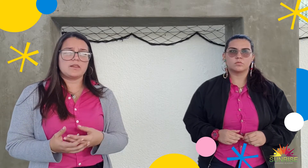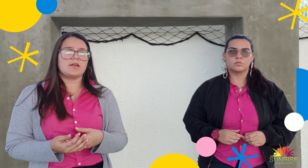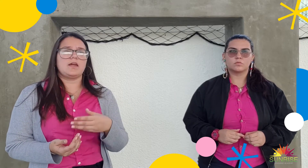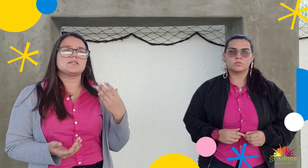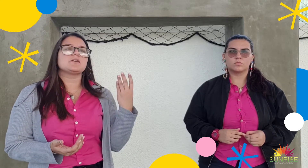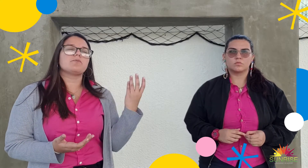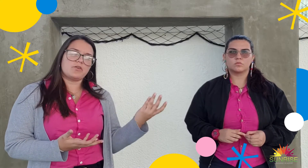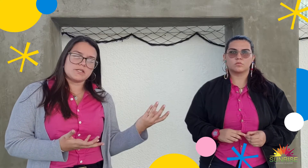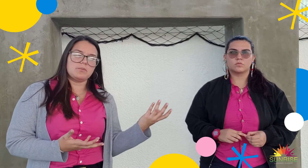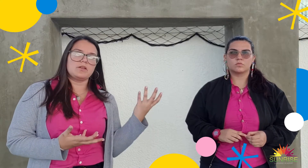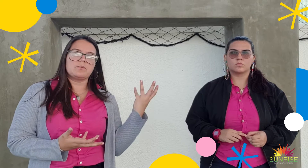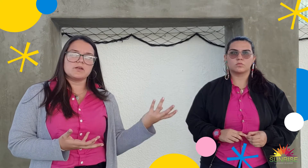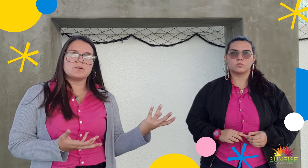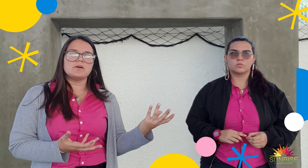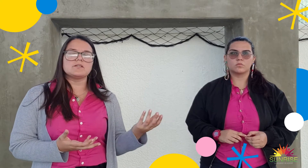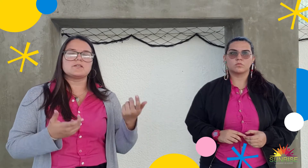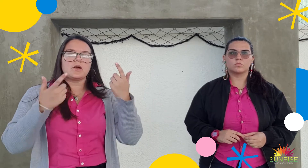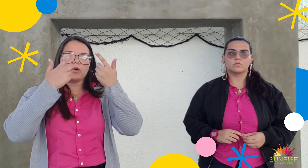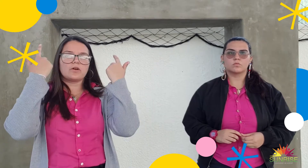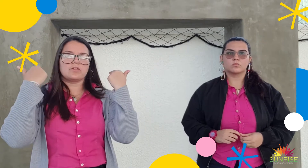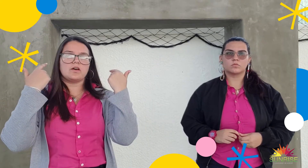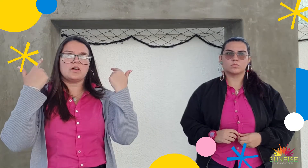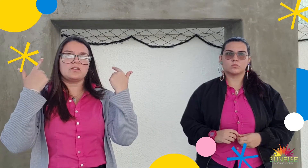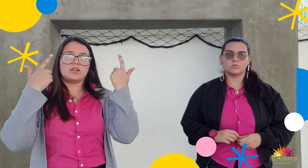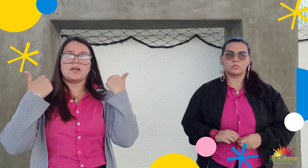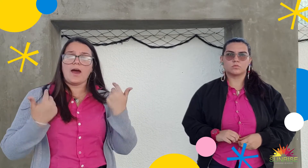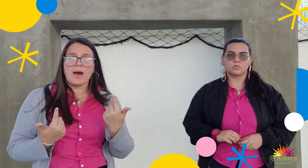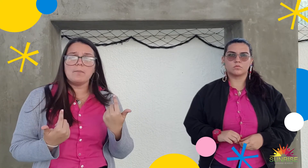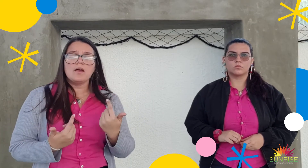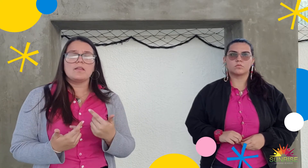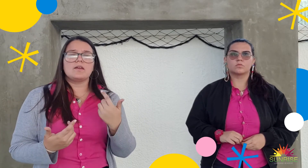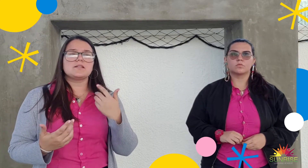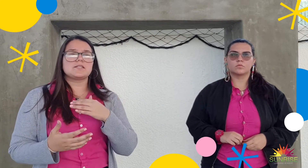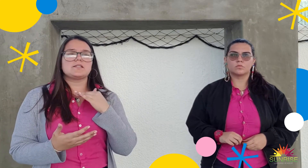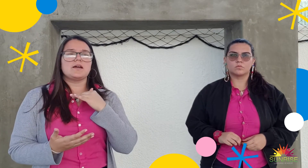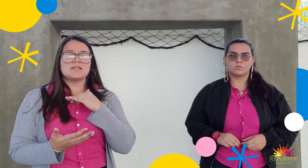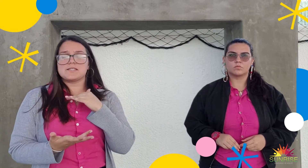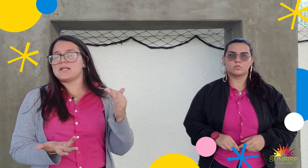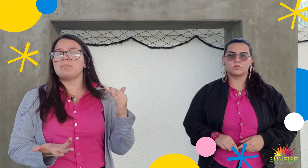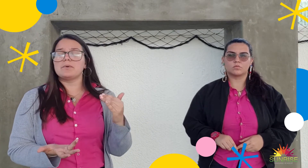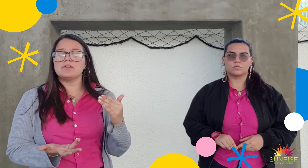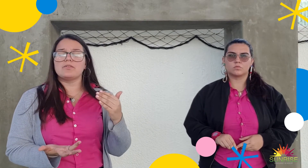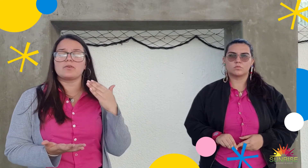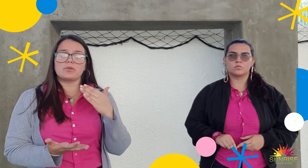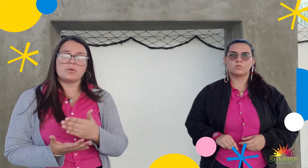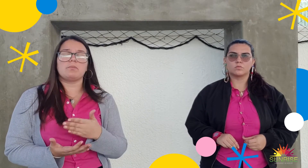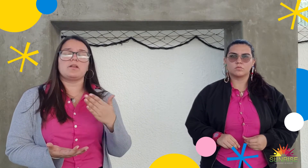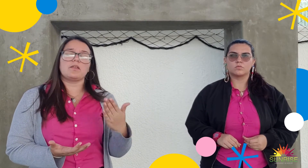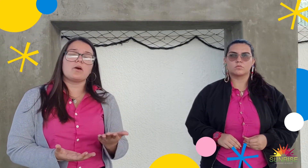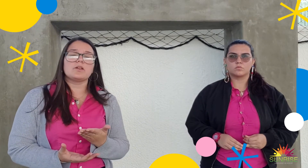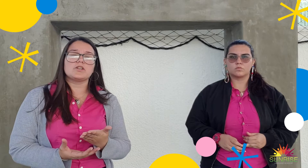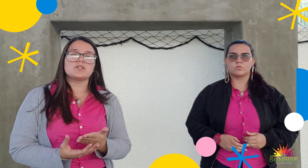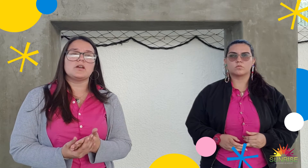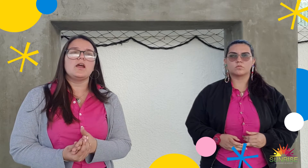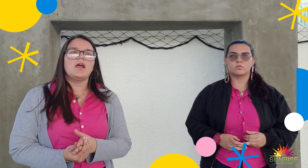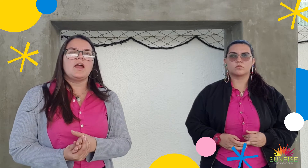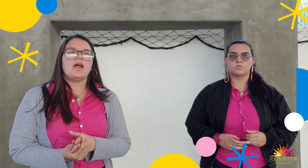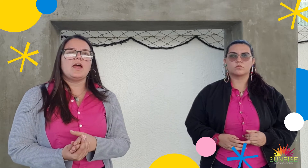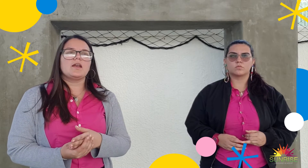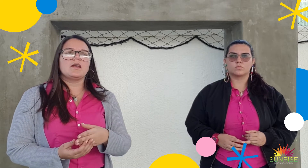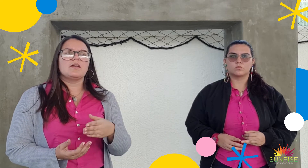people. In the case of, for example, in the Muslims, they wear the jihad, that it's a staple for the women in that